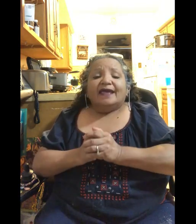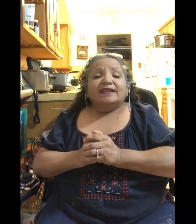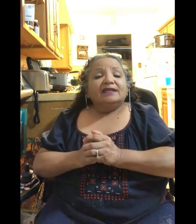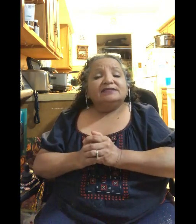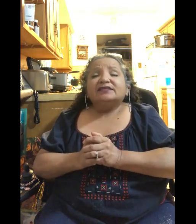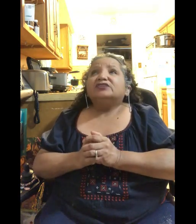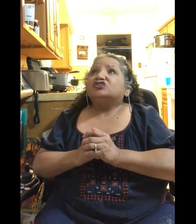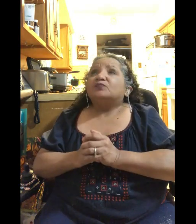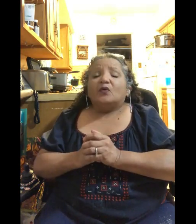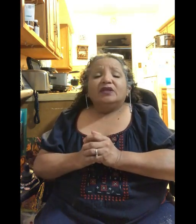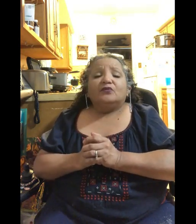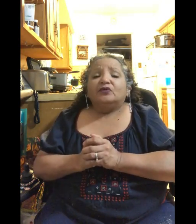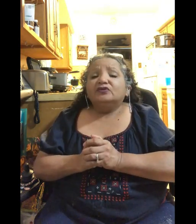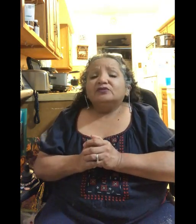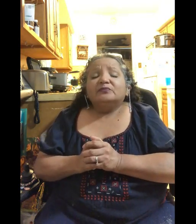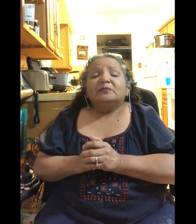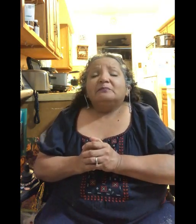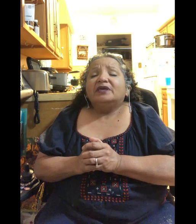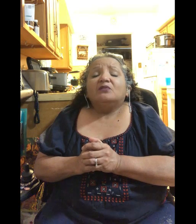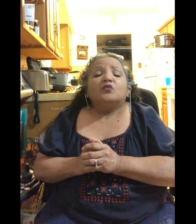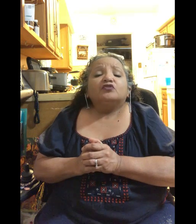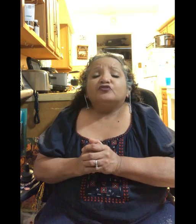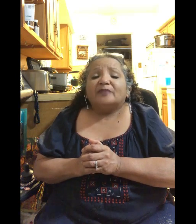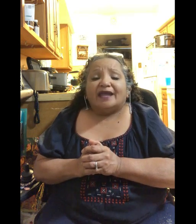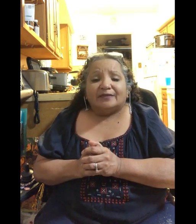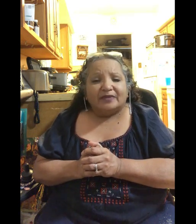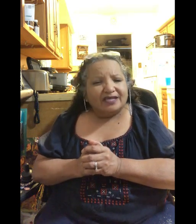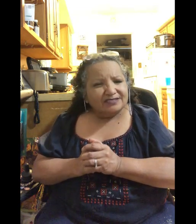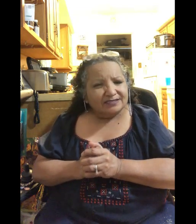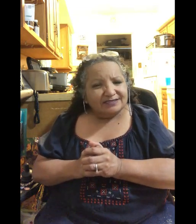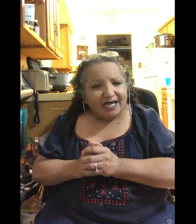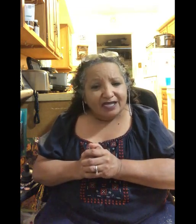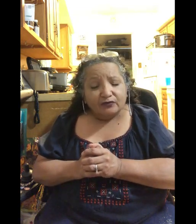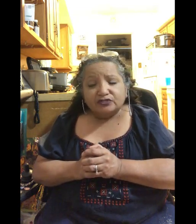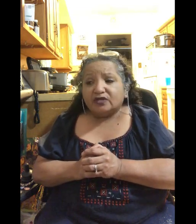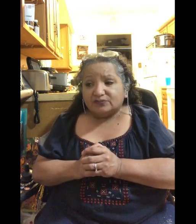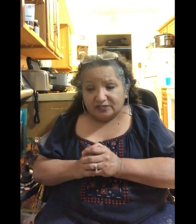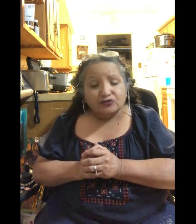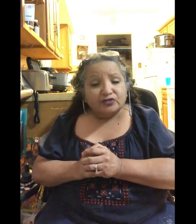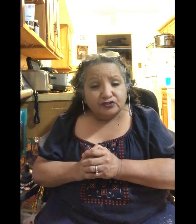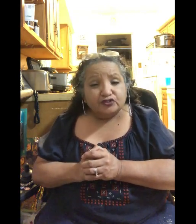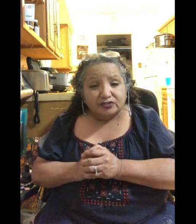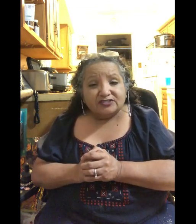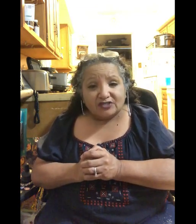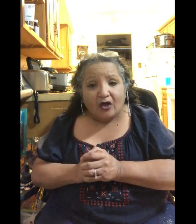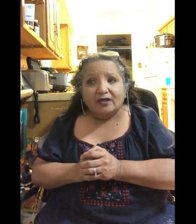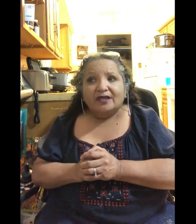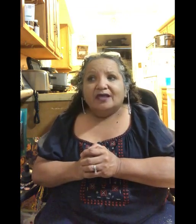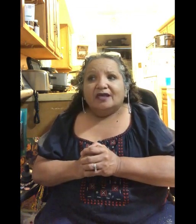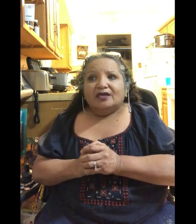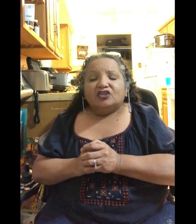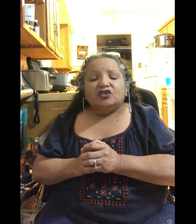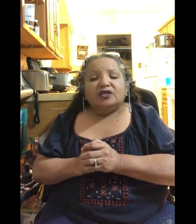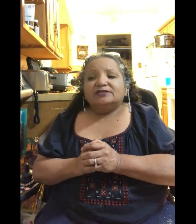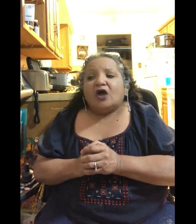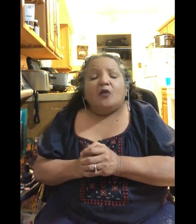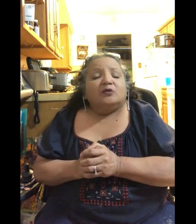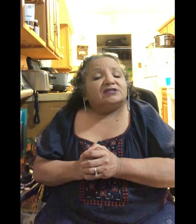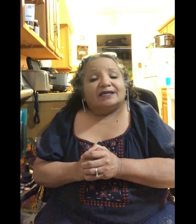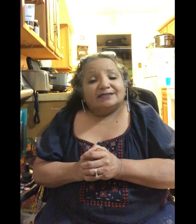then instead of just pointing, we're going to make it more dramatic, because in sign language, especially when you're doing a song, it's almost like a